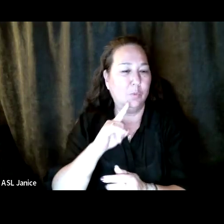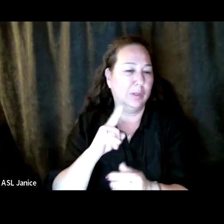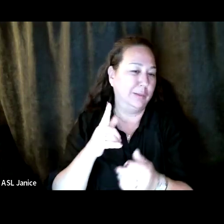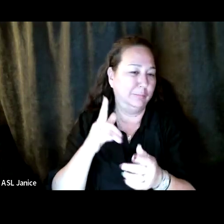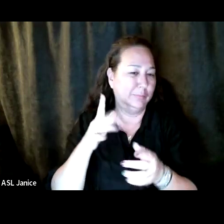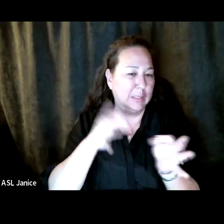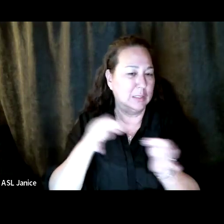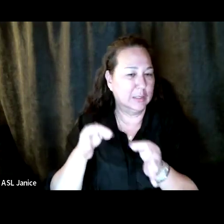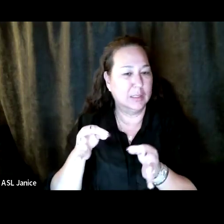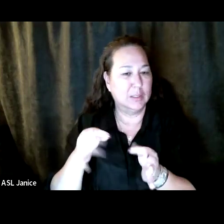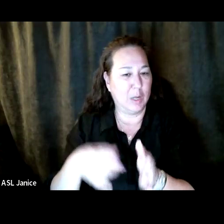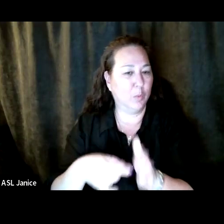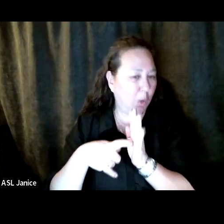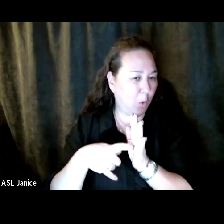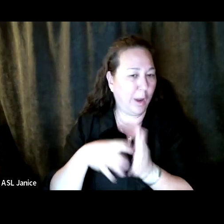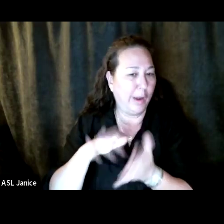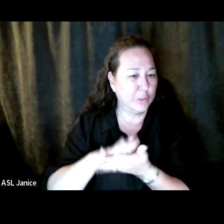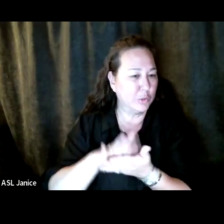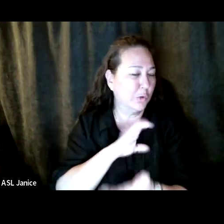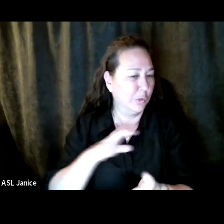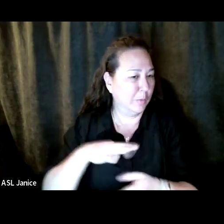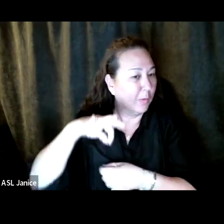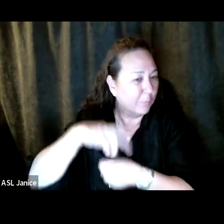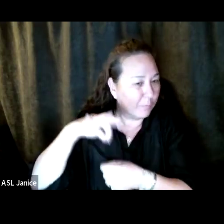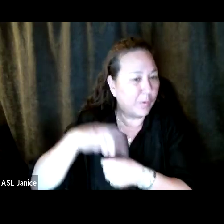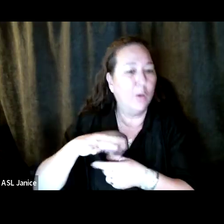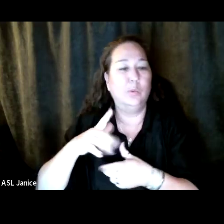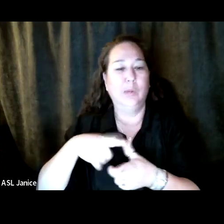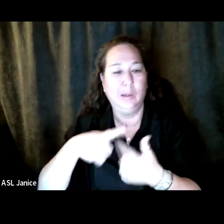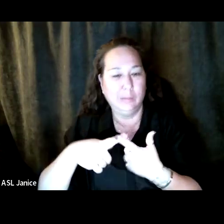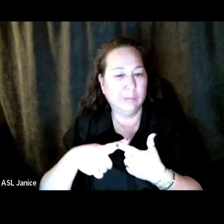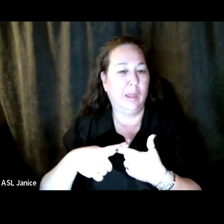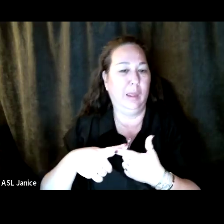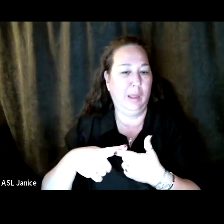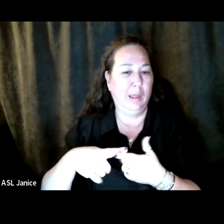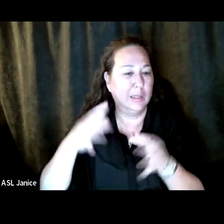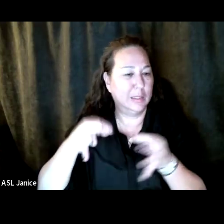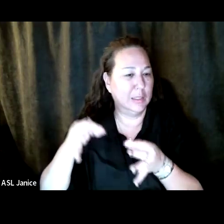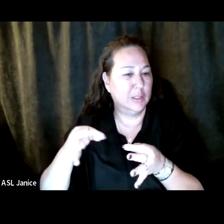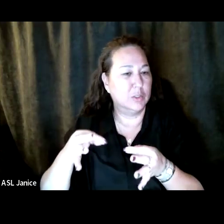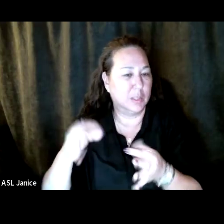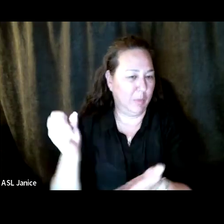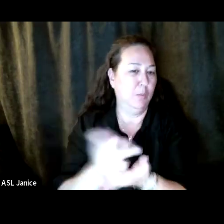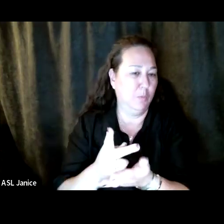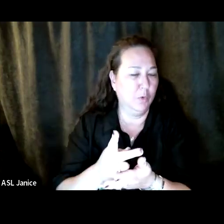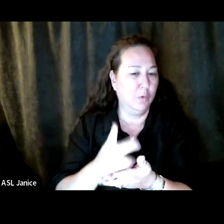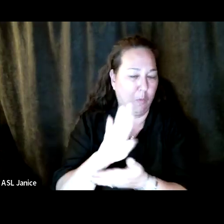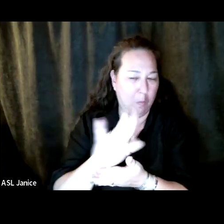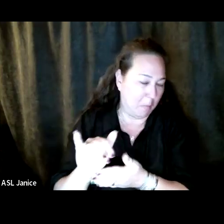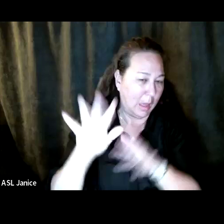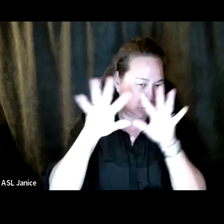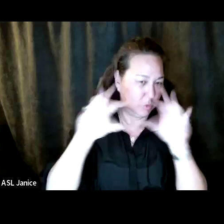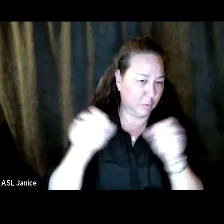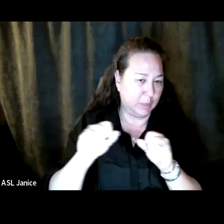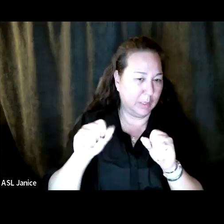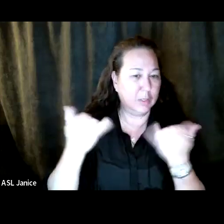superintendent. Dr. DePina is also here tonight to answer any questions. And with that, Chair, I'll turn it back to you. Thank you. Does